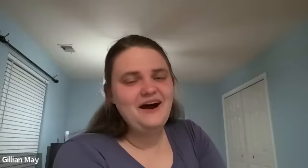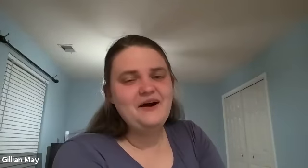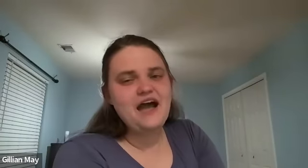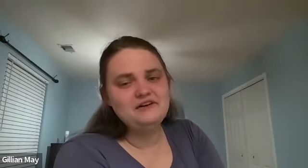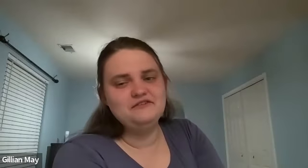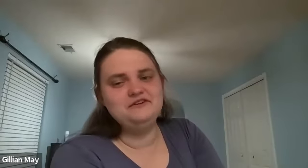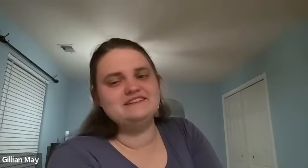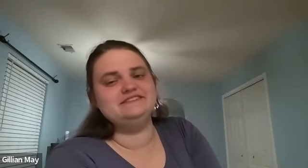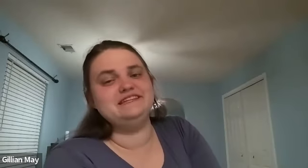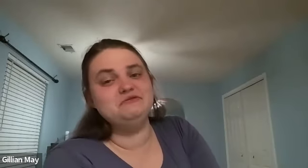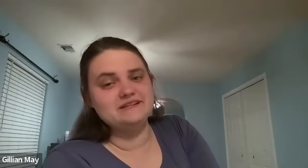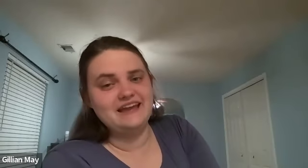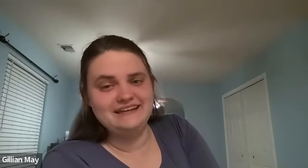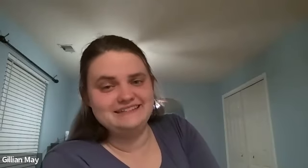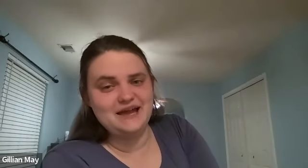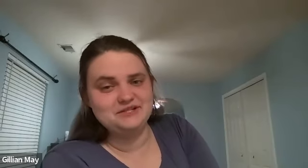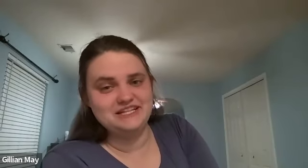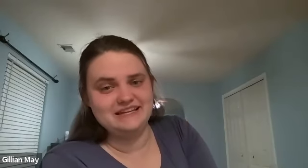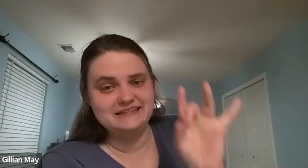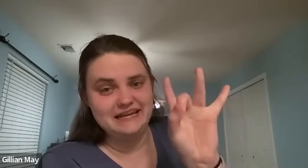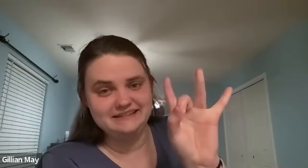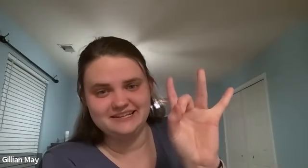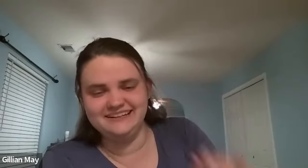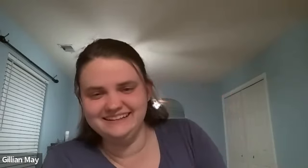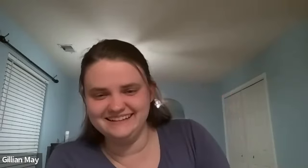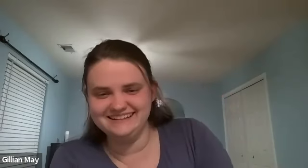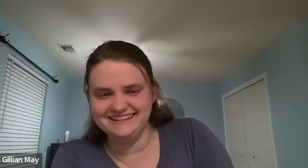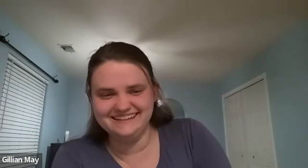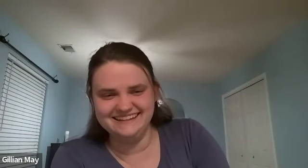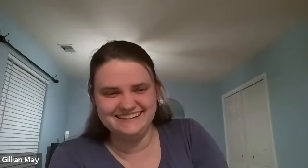Oh, I don't know if you guys can see what Miss Katie said, but she guessed 8.